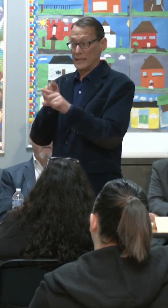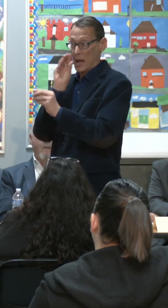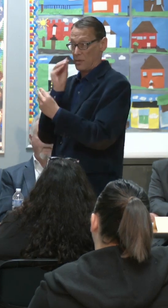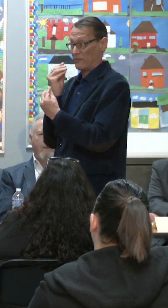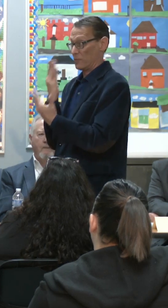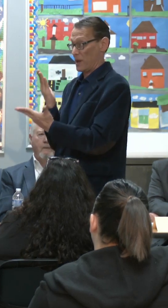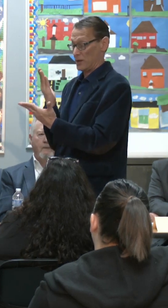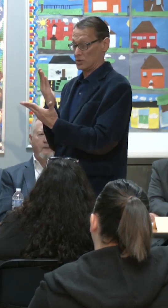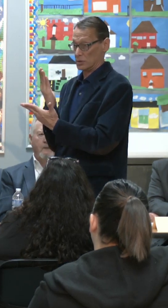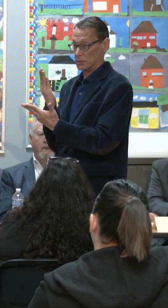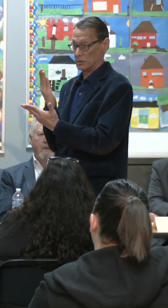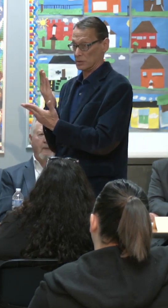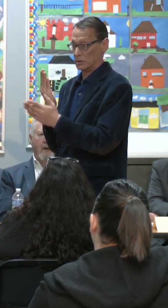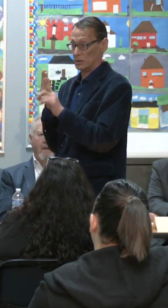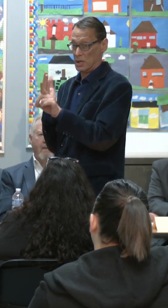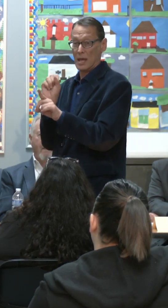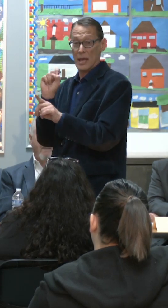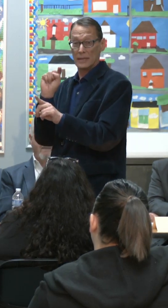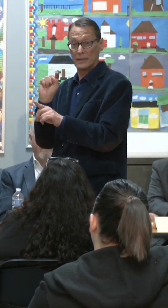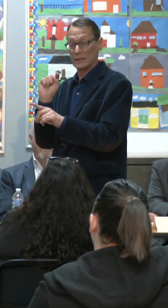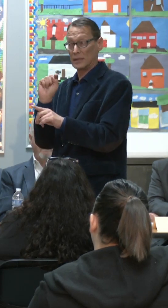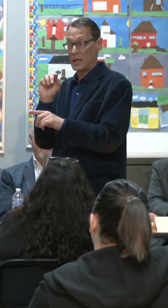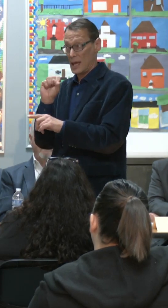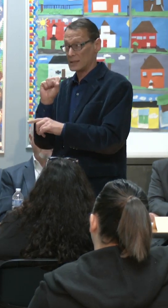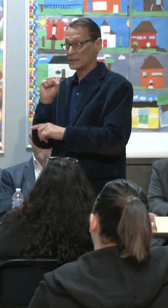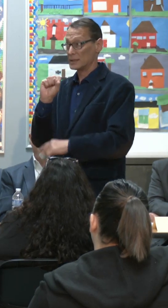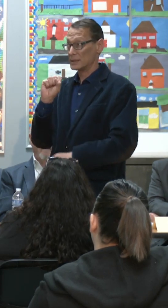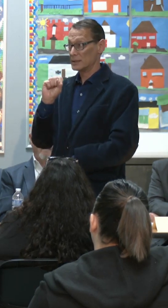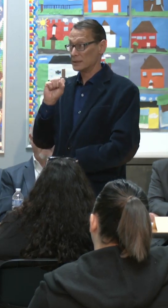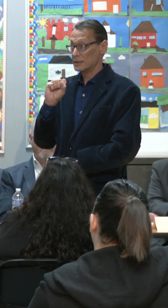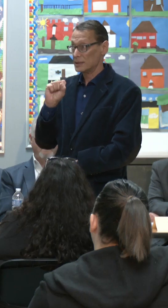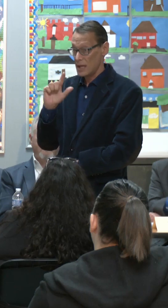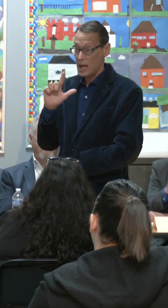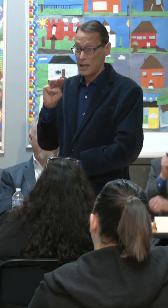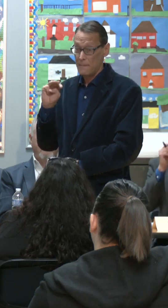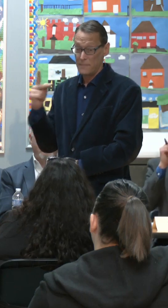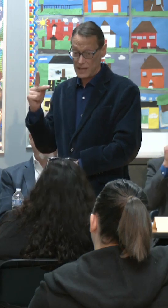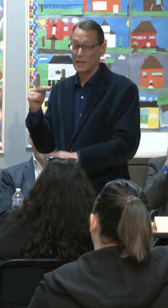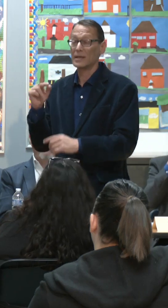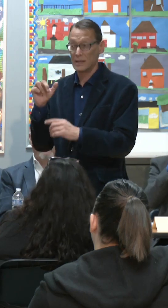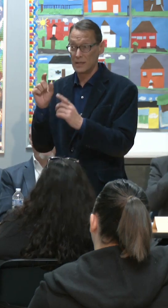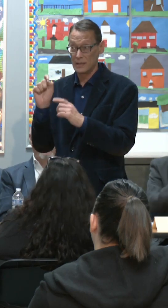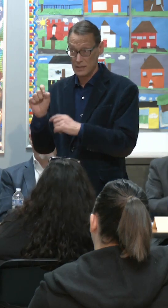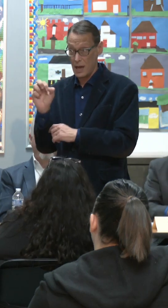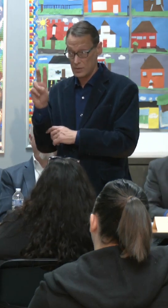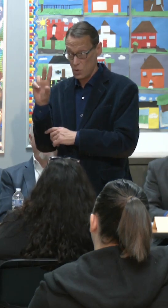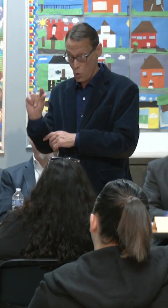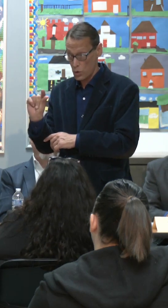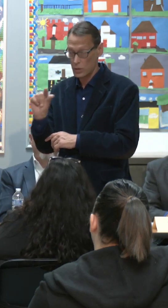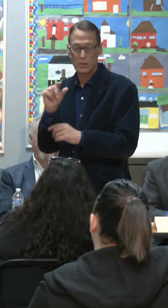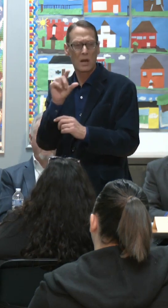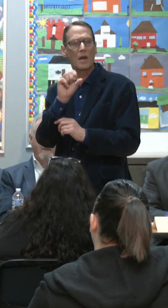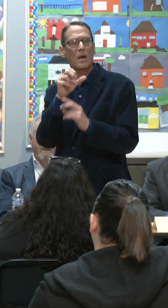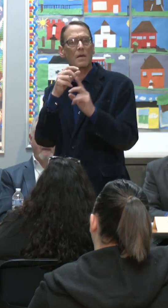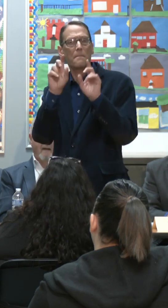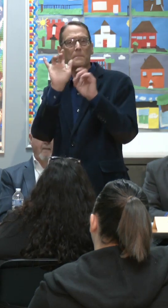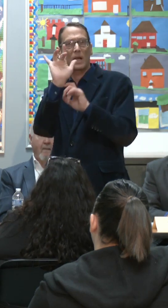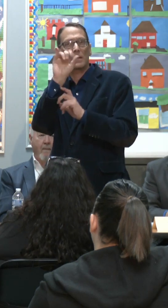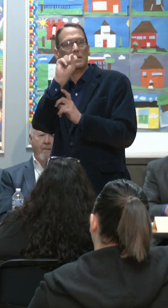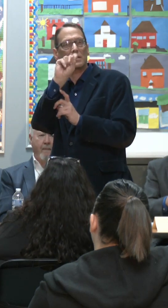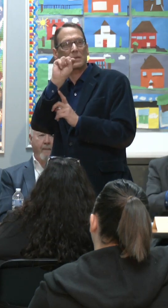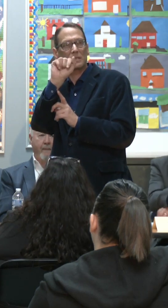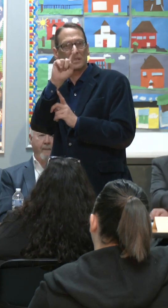with partners, with the community, with police, but also we talk about Office of Violence Prevention, we talk about youth services, we talk about the community